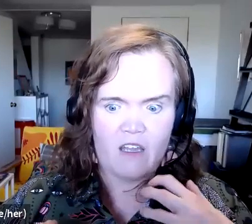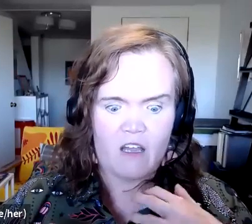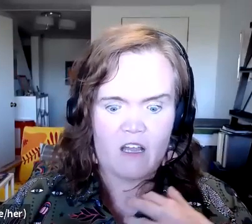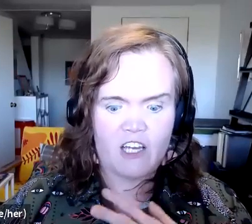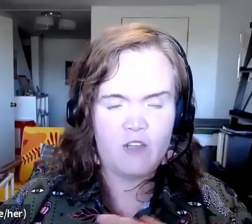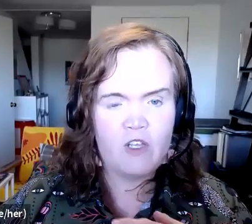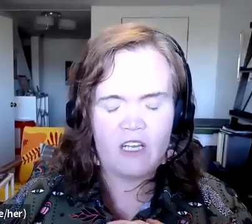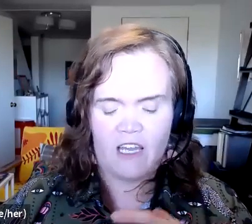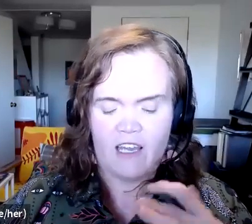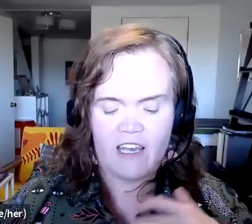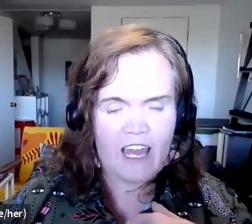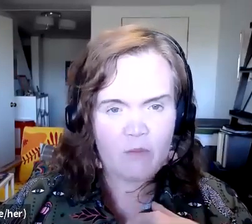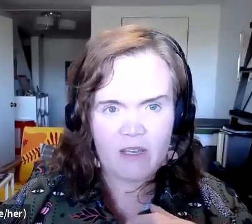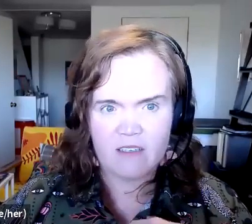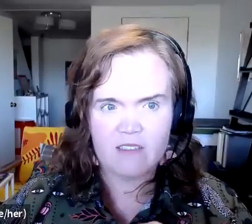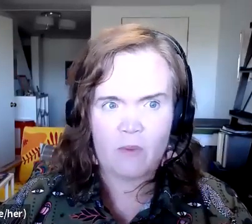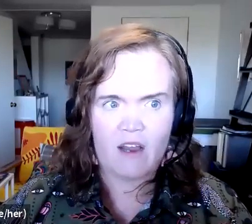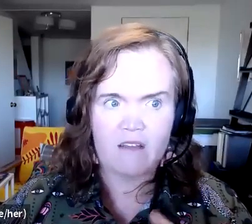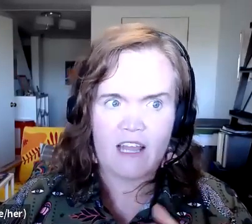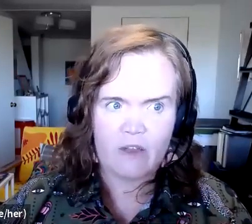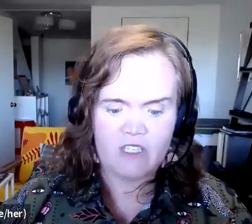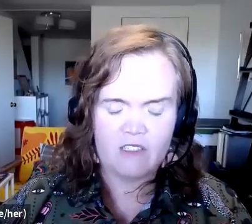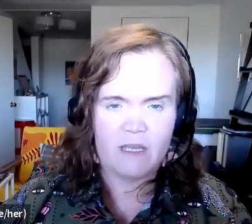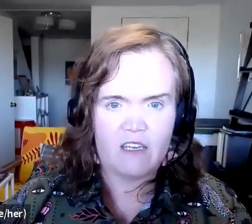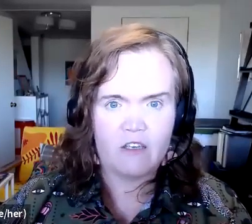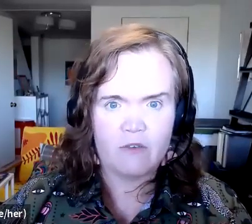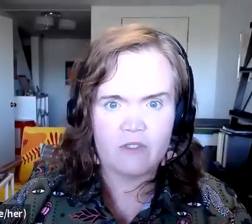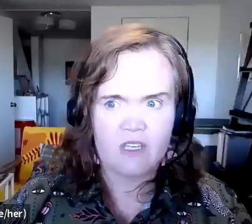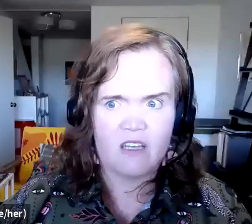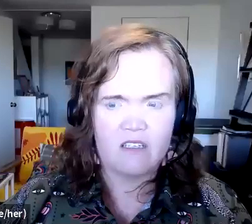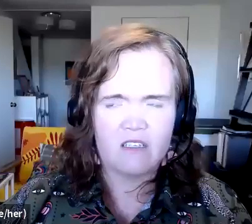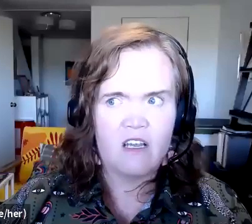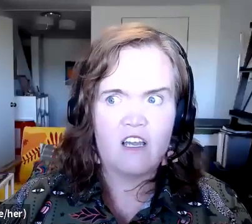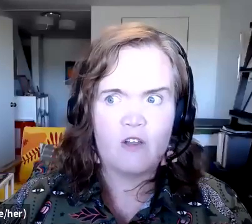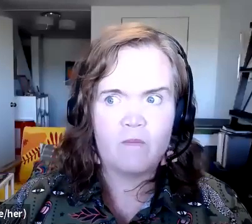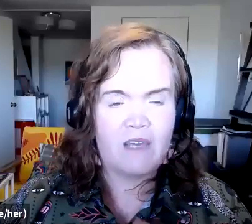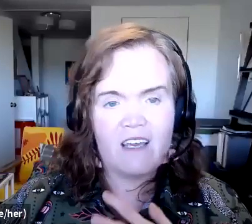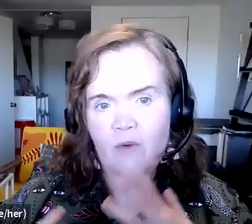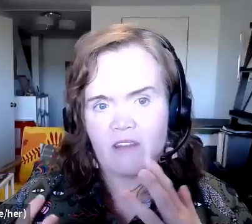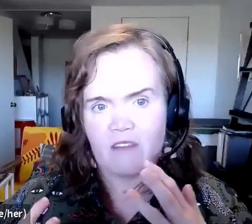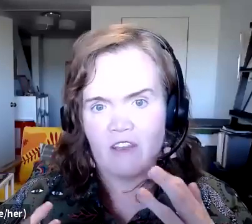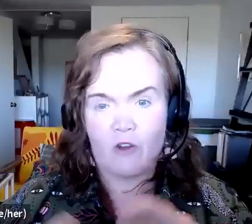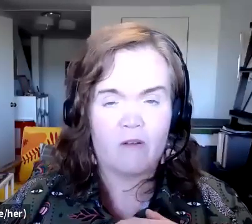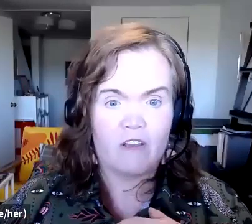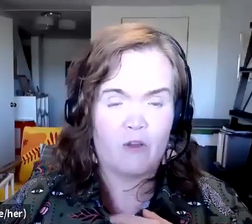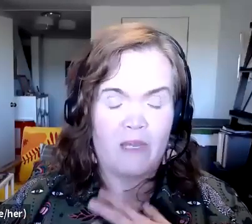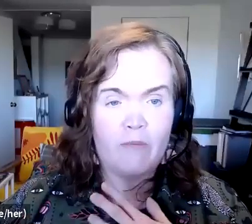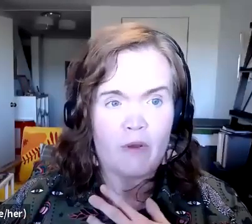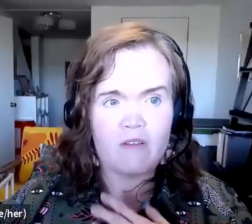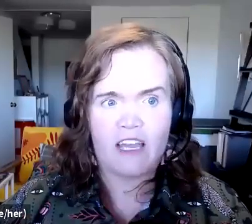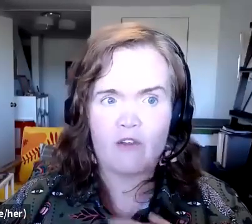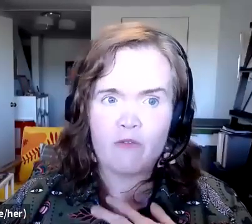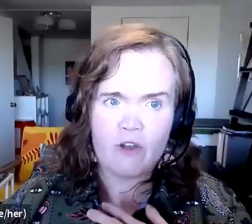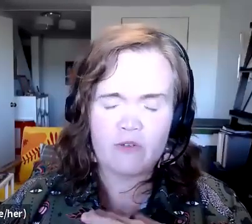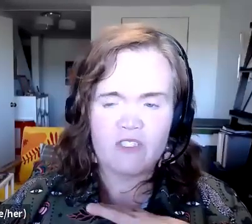being in a community and campus where language is being used, and being with your